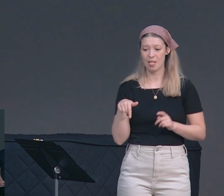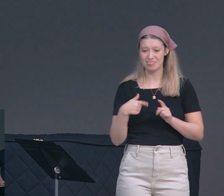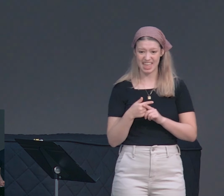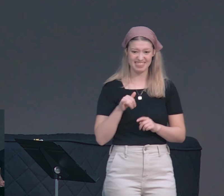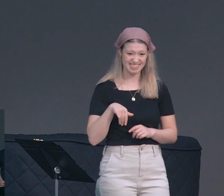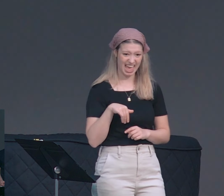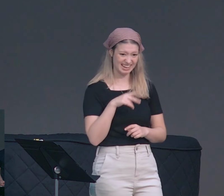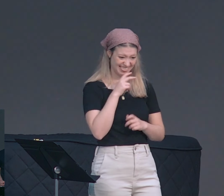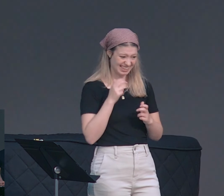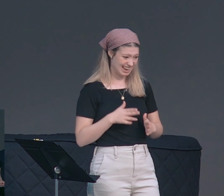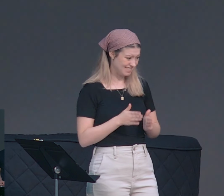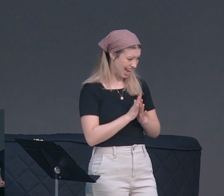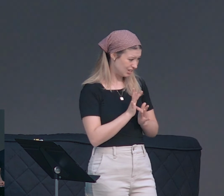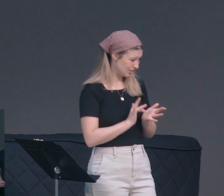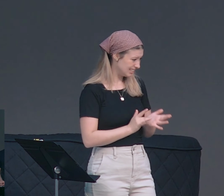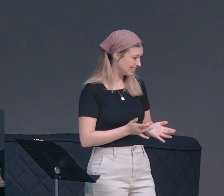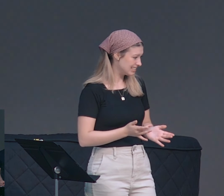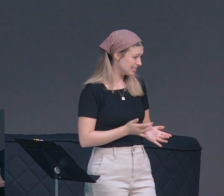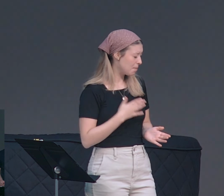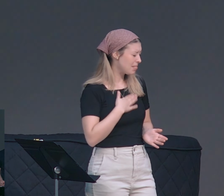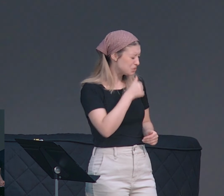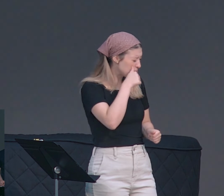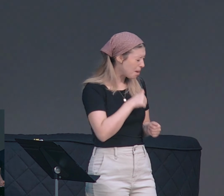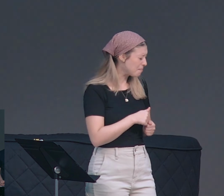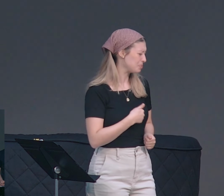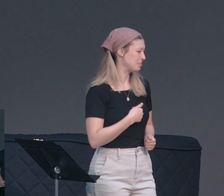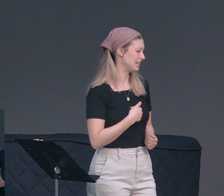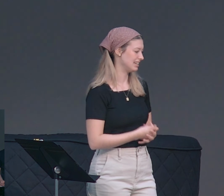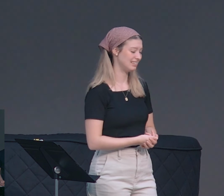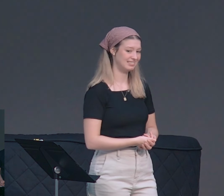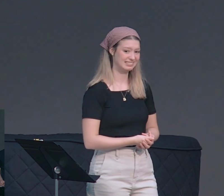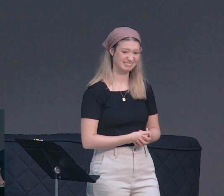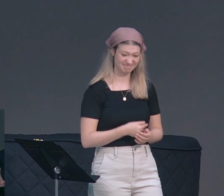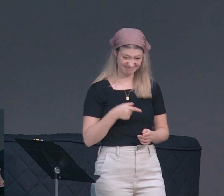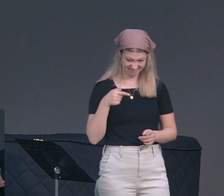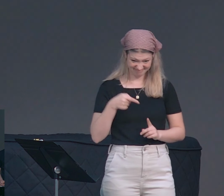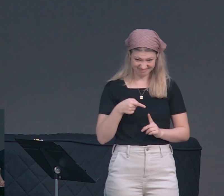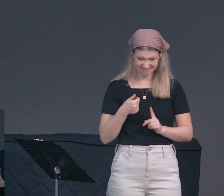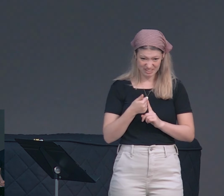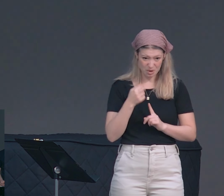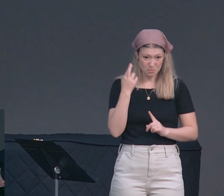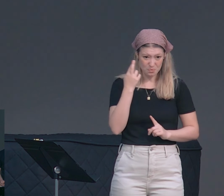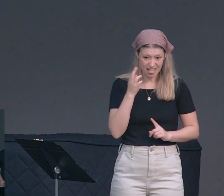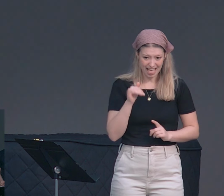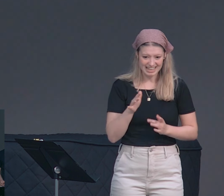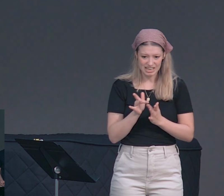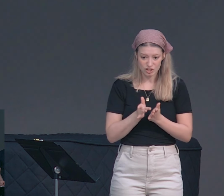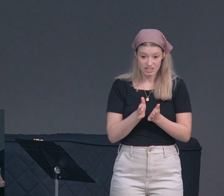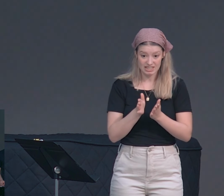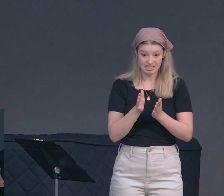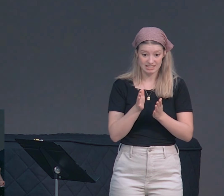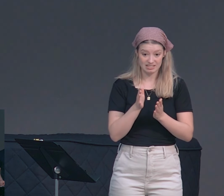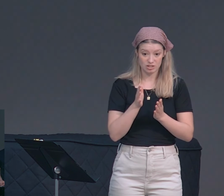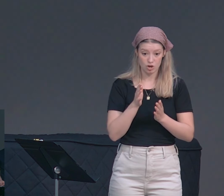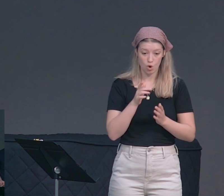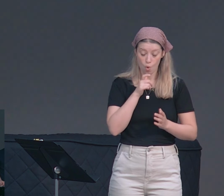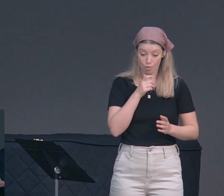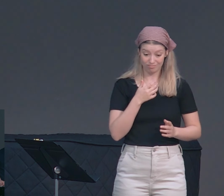Does he know what he's asking? Does he realize that he's requesting that Jesus, who is